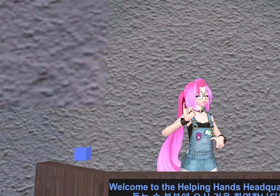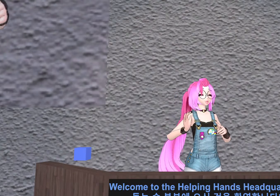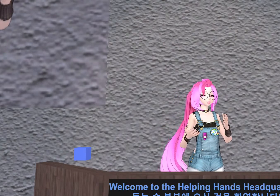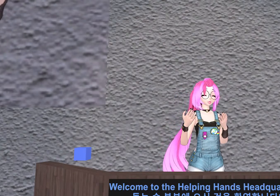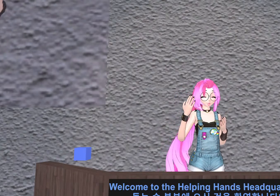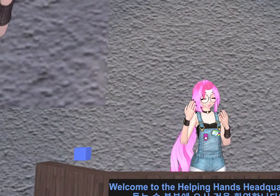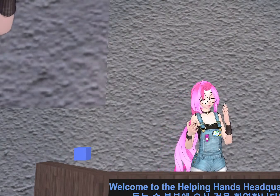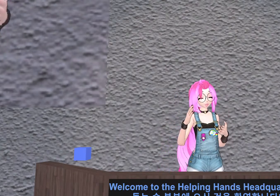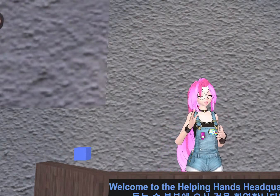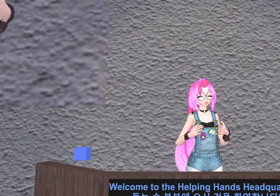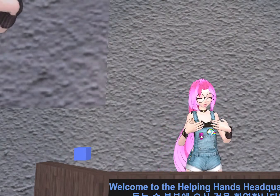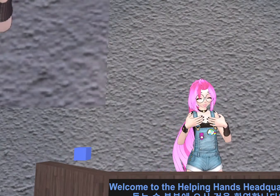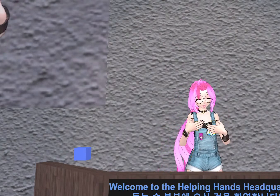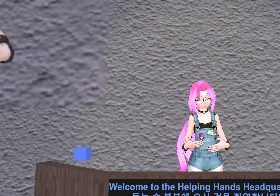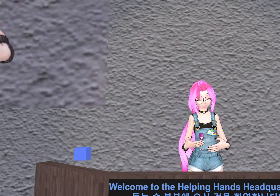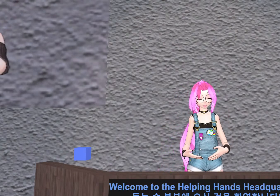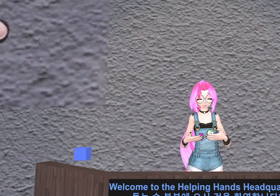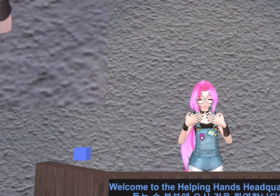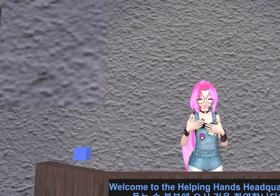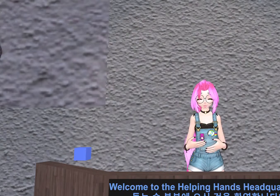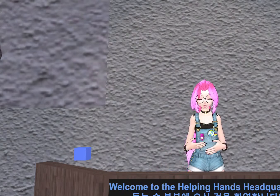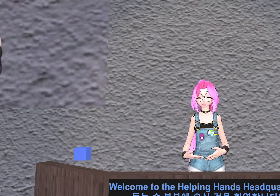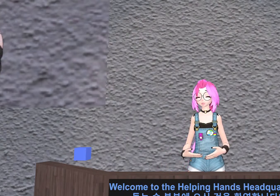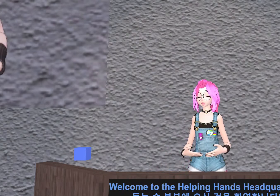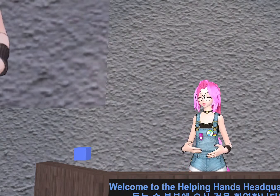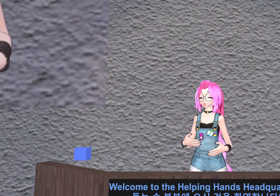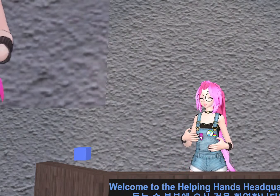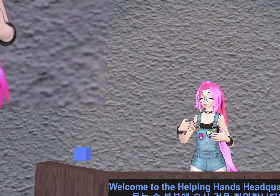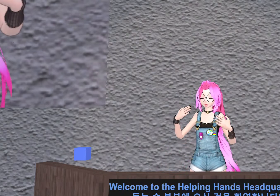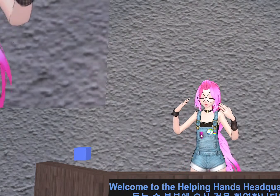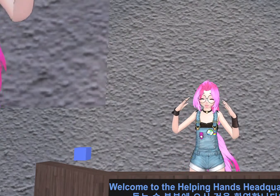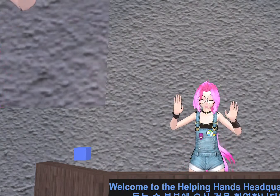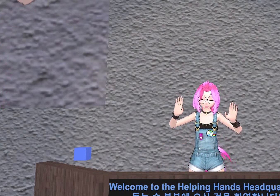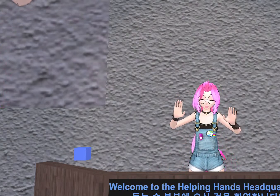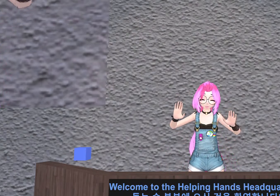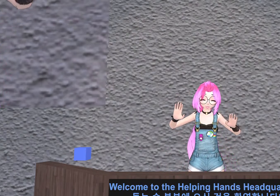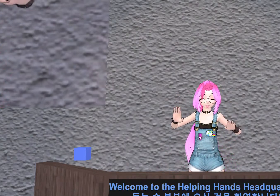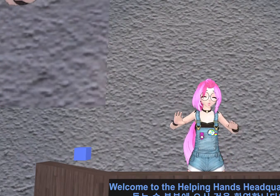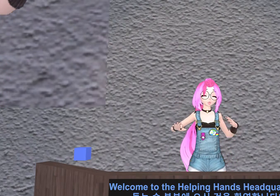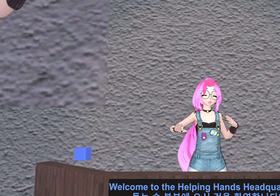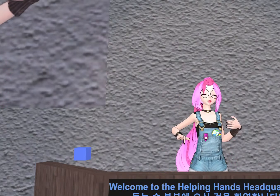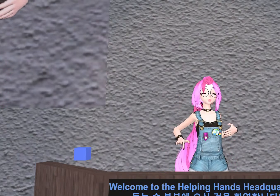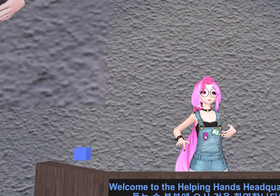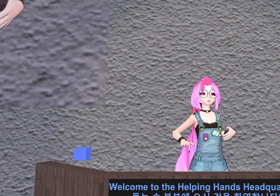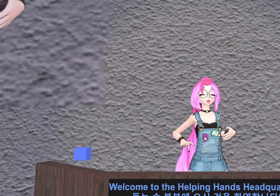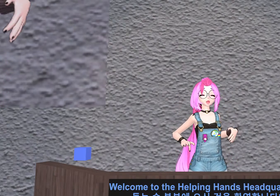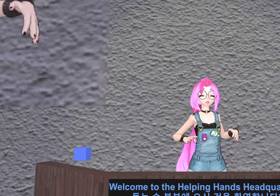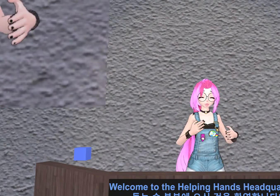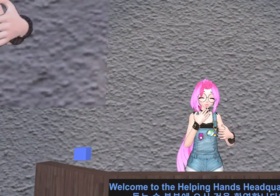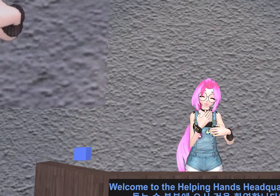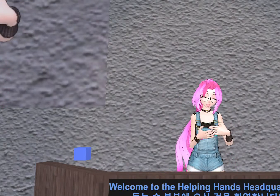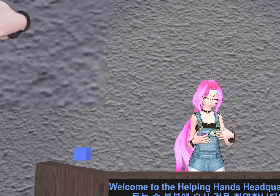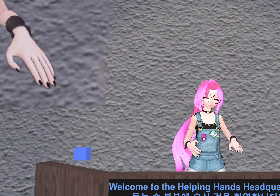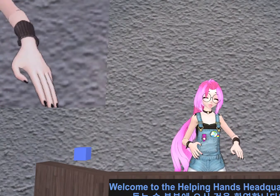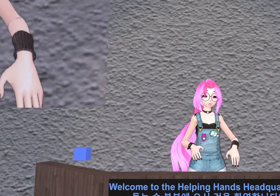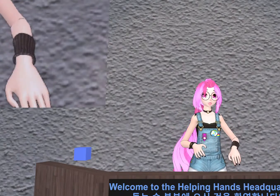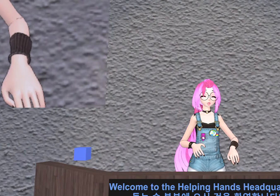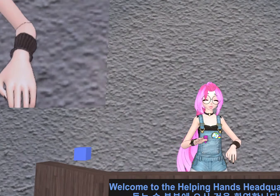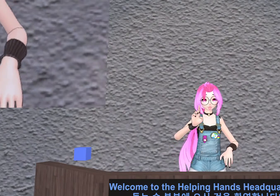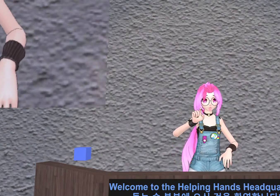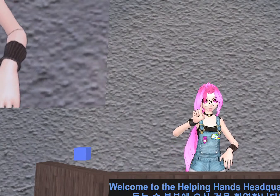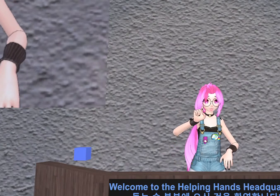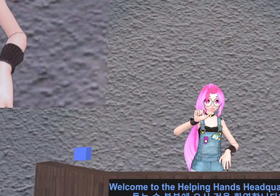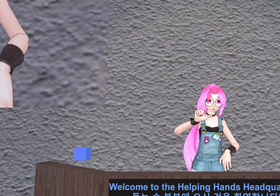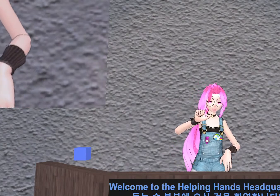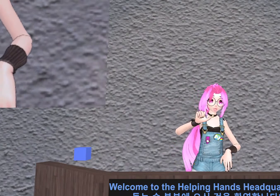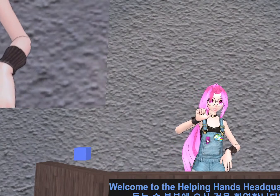Am I? It's a little bit confusing. So this is a really great sign to know that I see a lot of people are just not aware of. Another good thing to